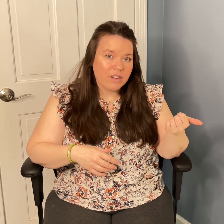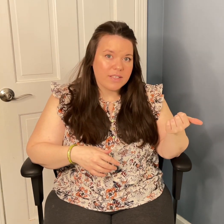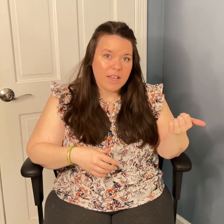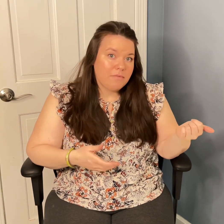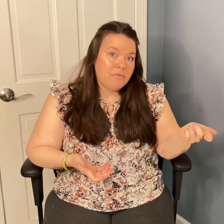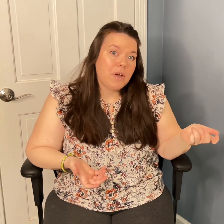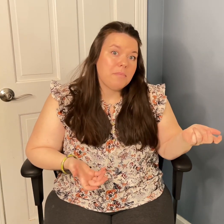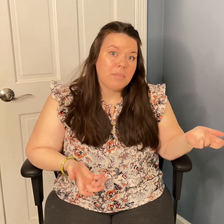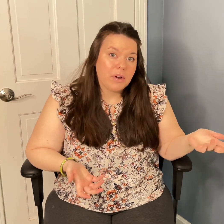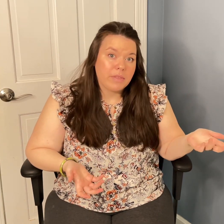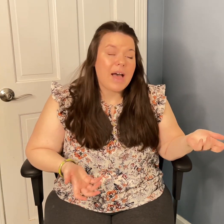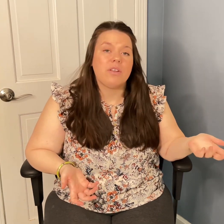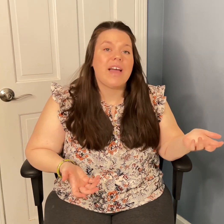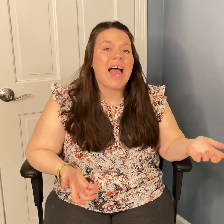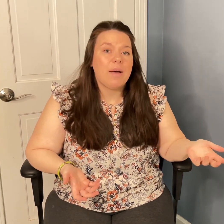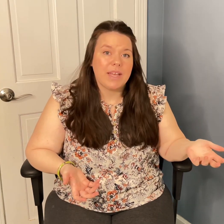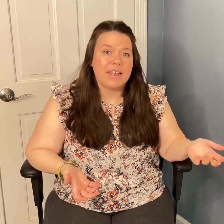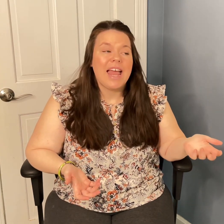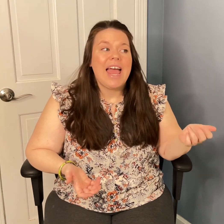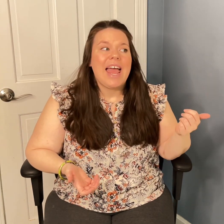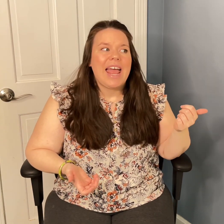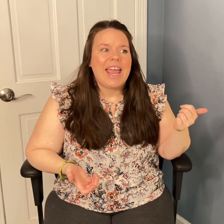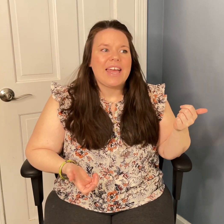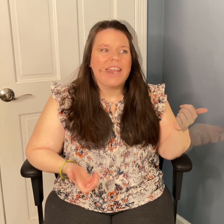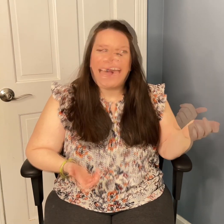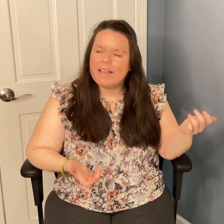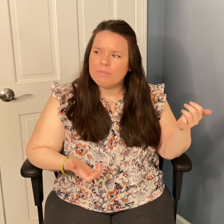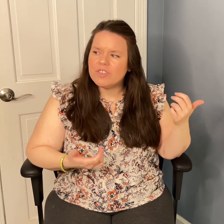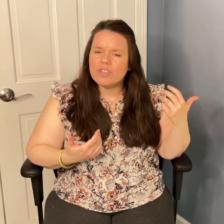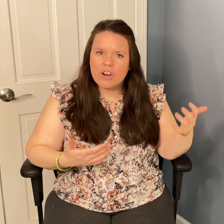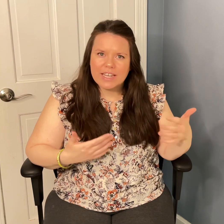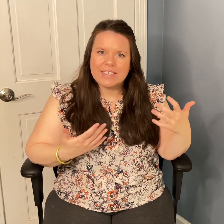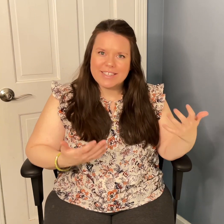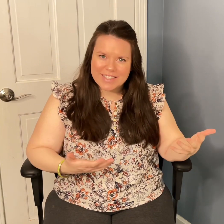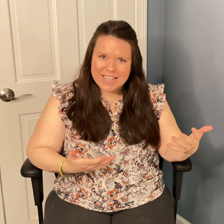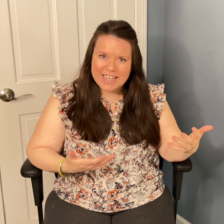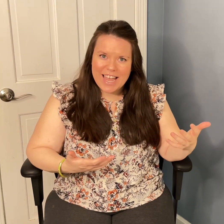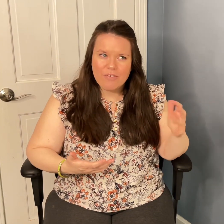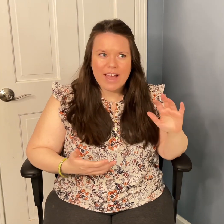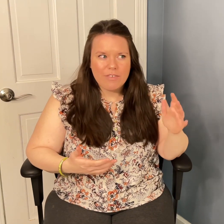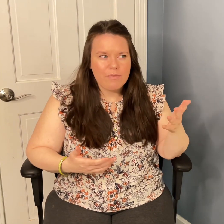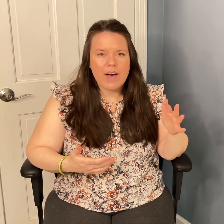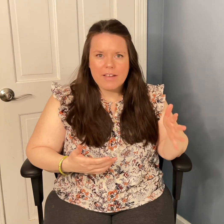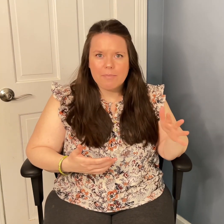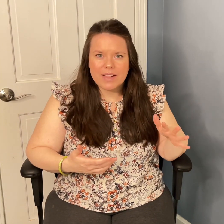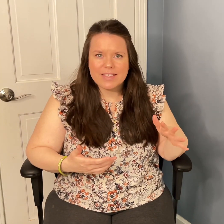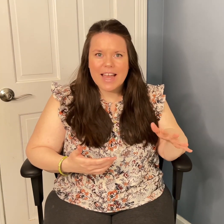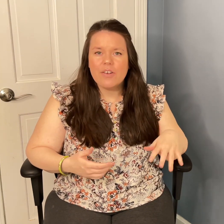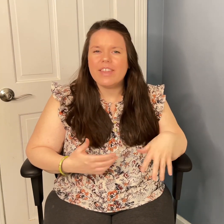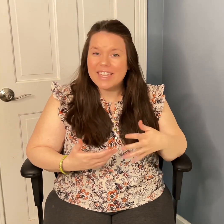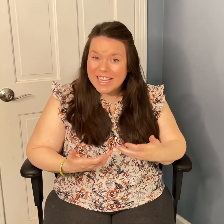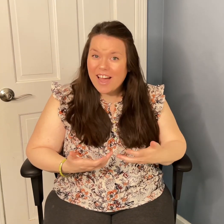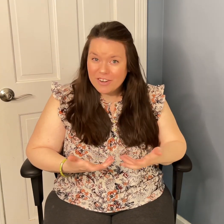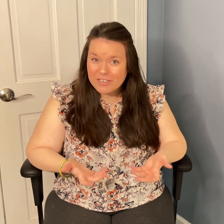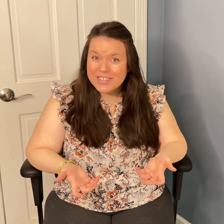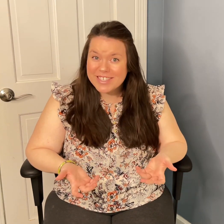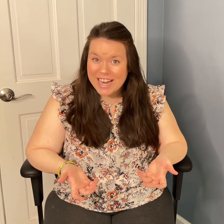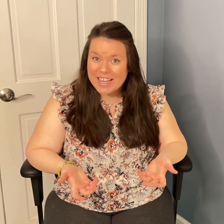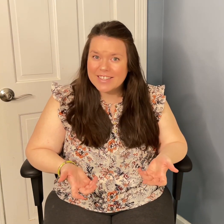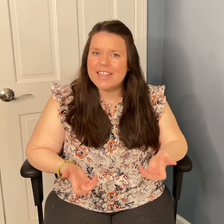son from birth out of habit. And I'm starting to see around 5 months now that he understands that